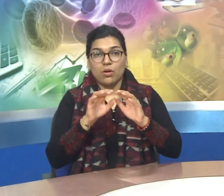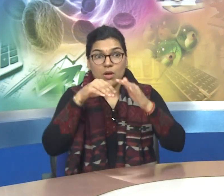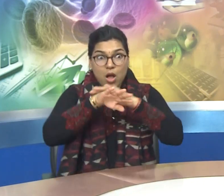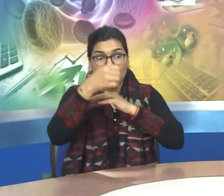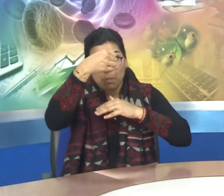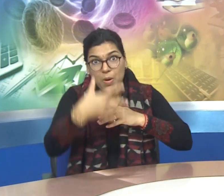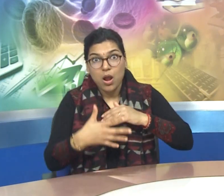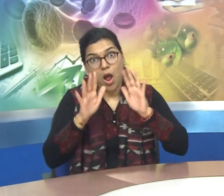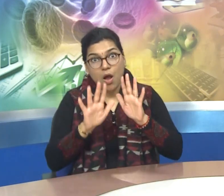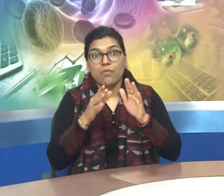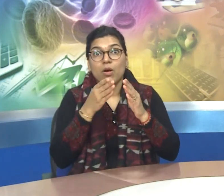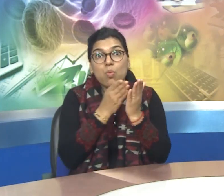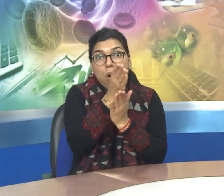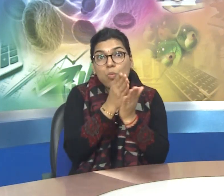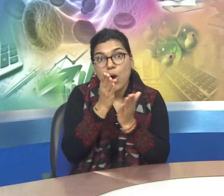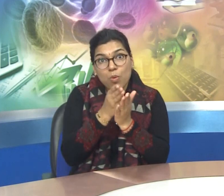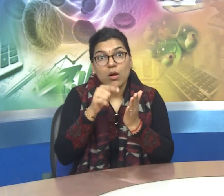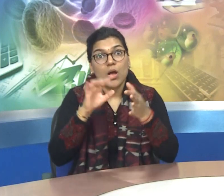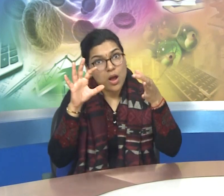There are also different types of maps.